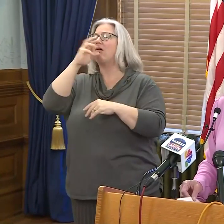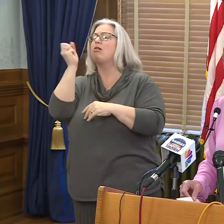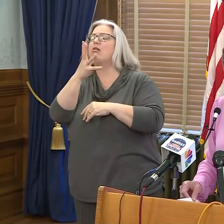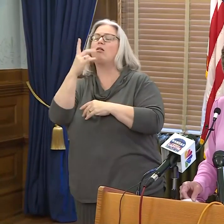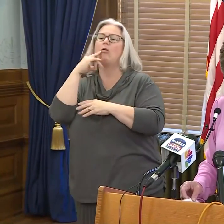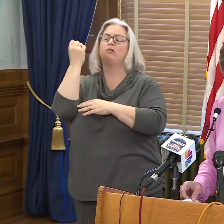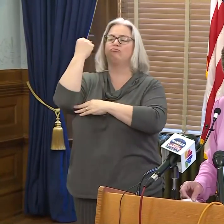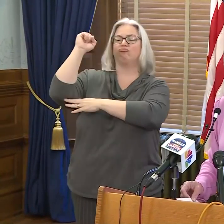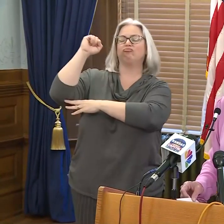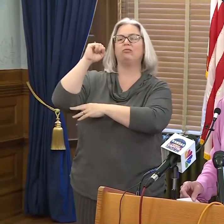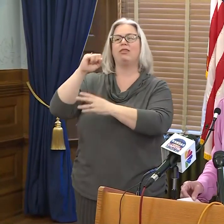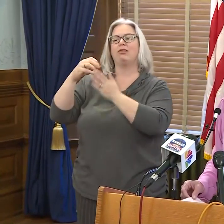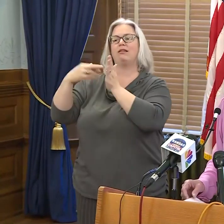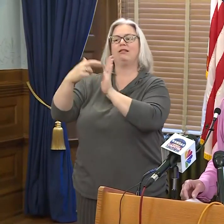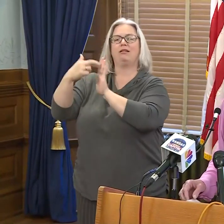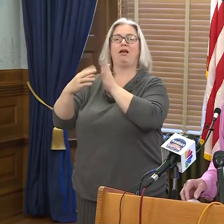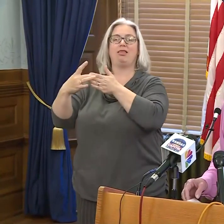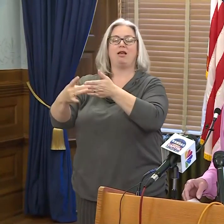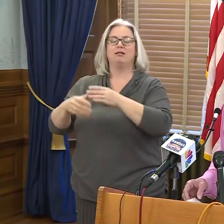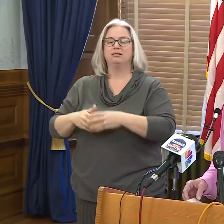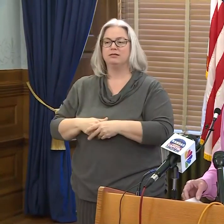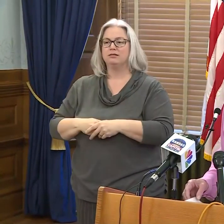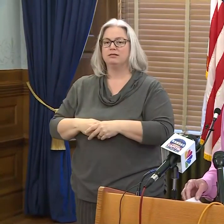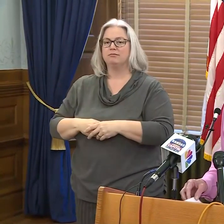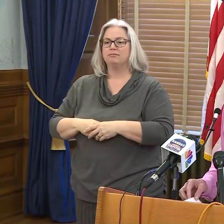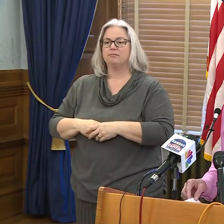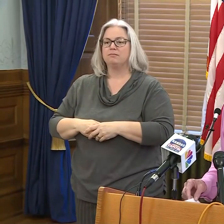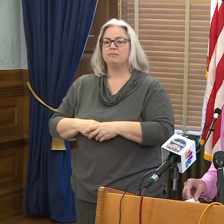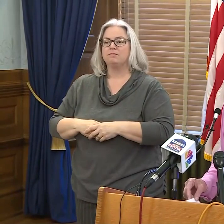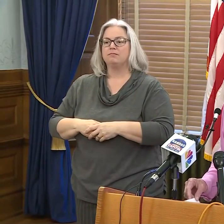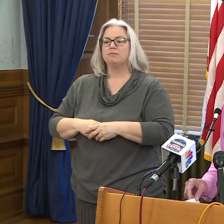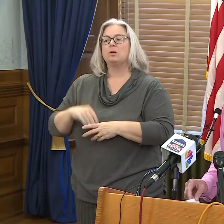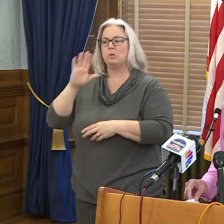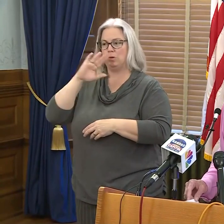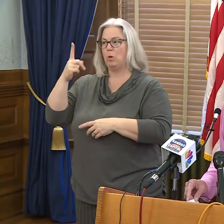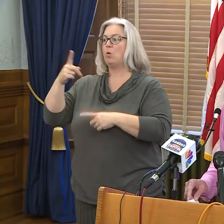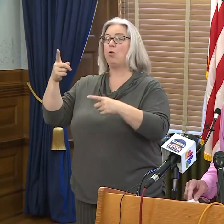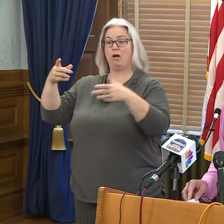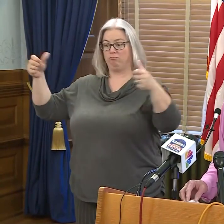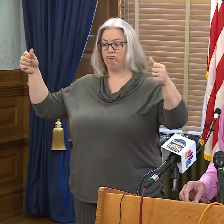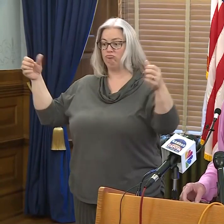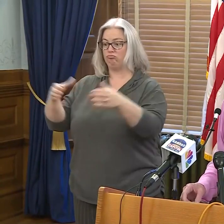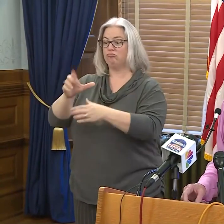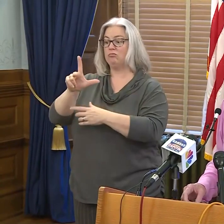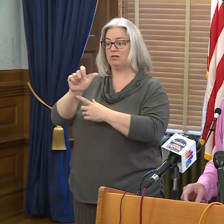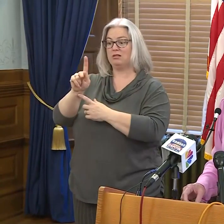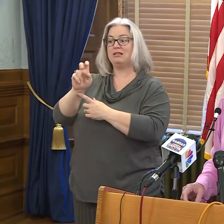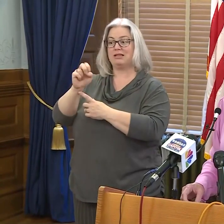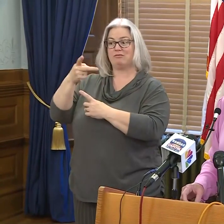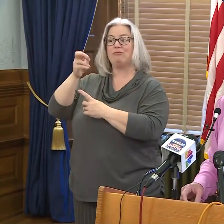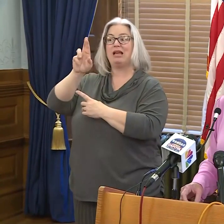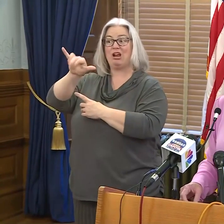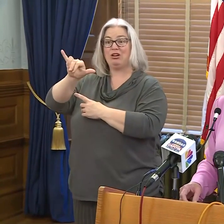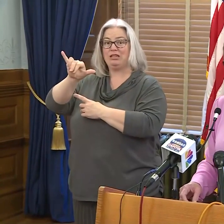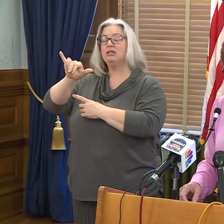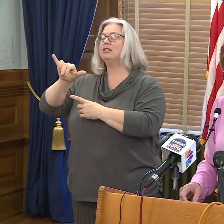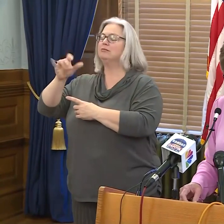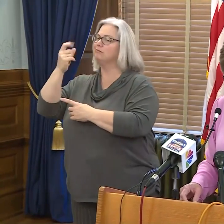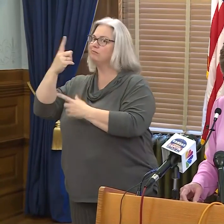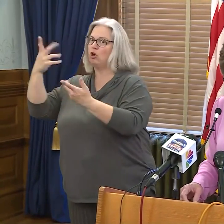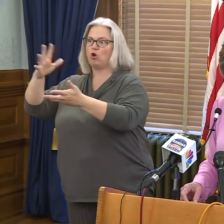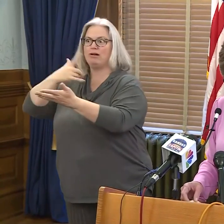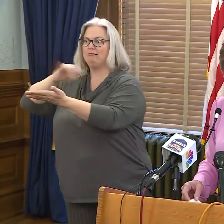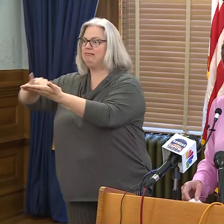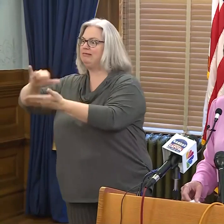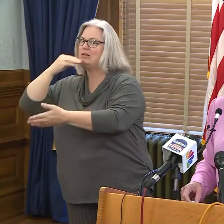the guidelines. We know a gathering at Lake Perry in the midst of the stay-at-home order led to a wave